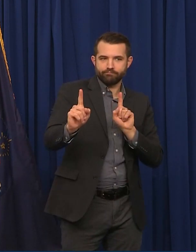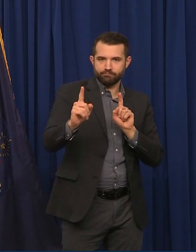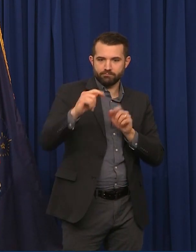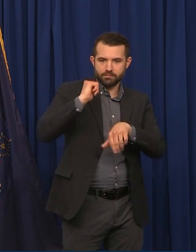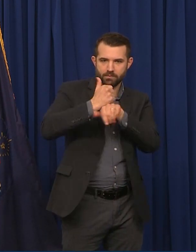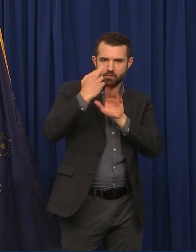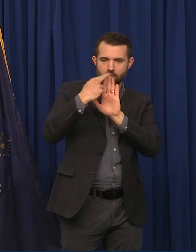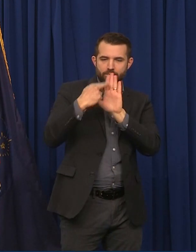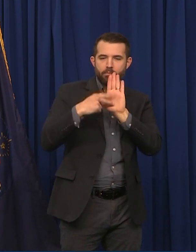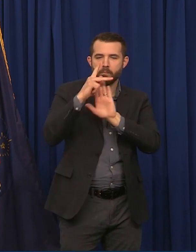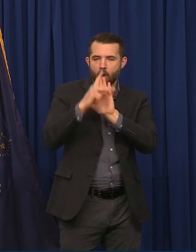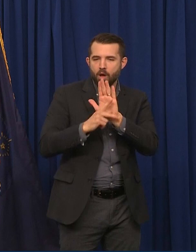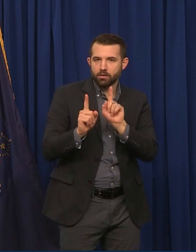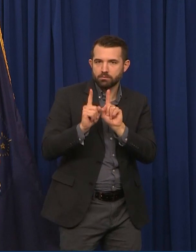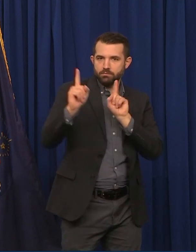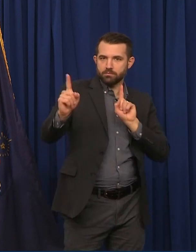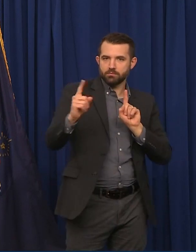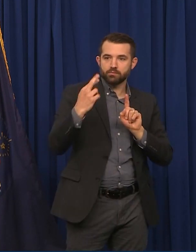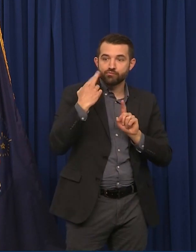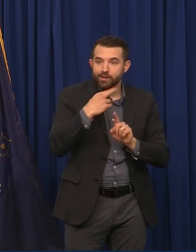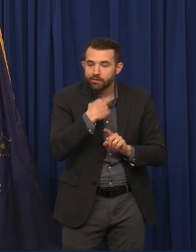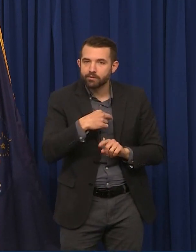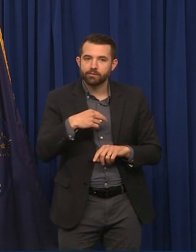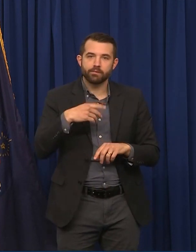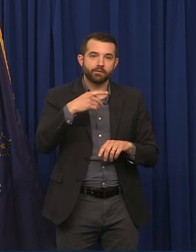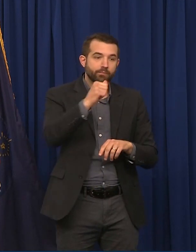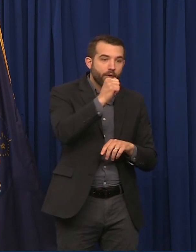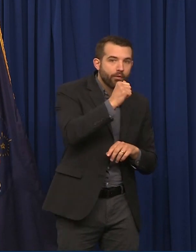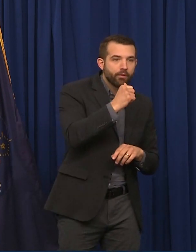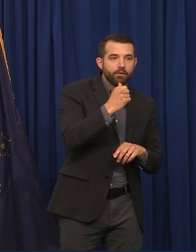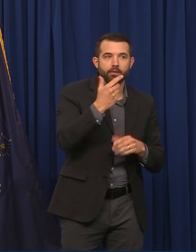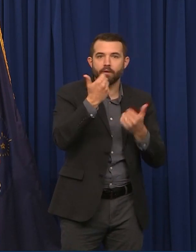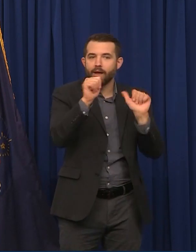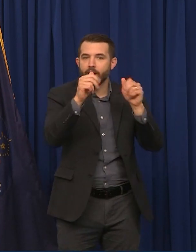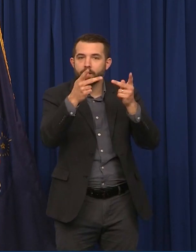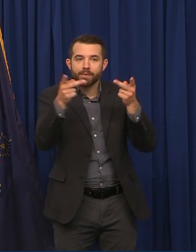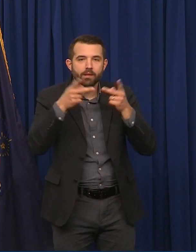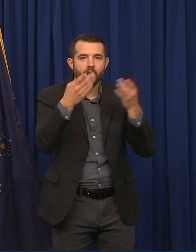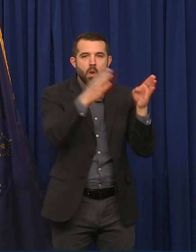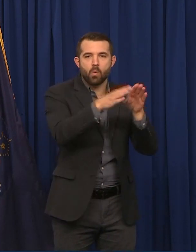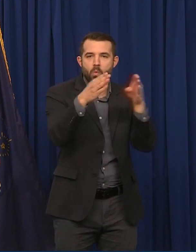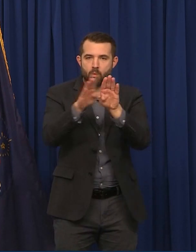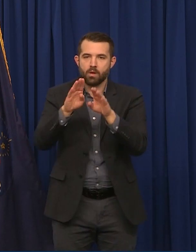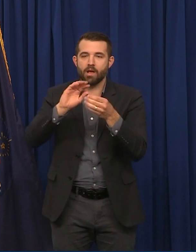One that I'd like to touch on today are reductions in traffic volume.